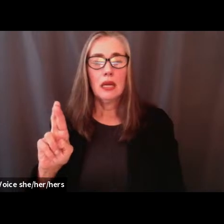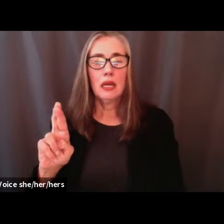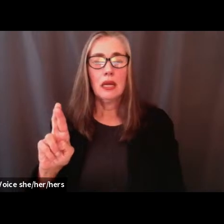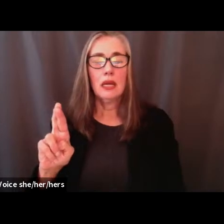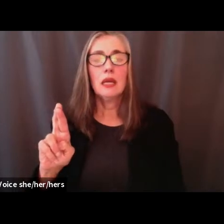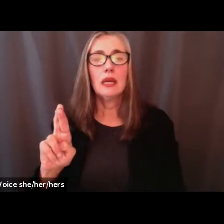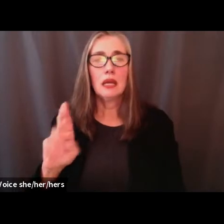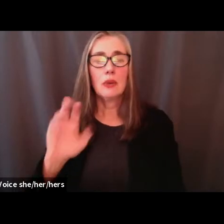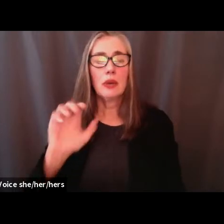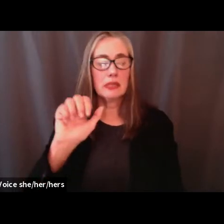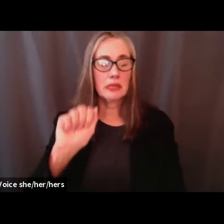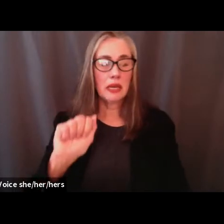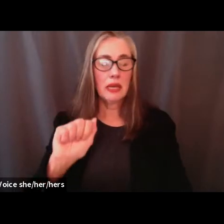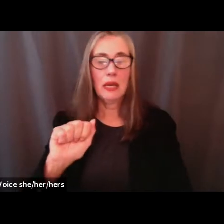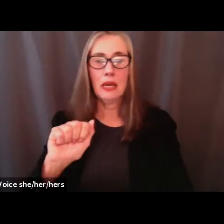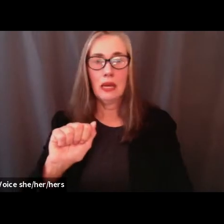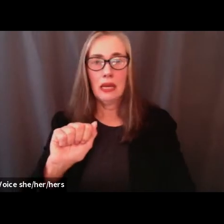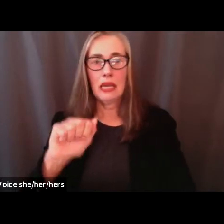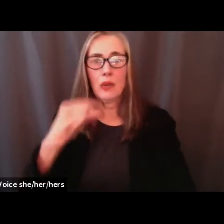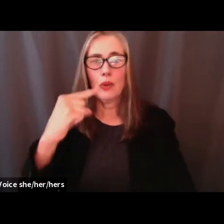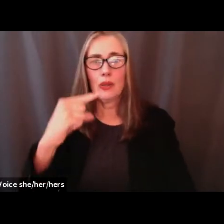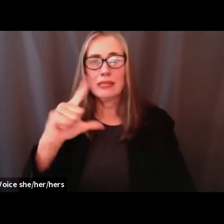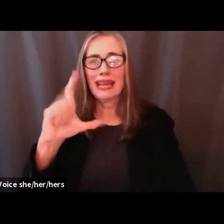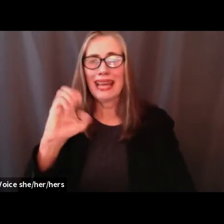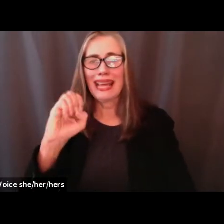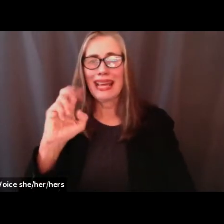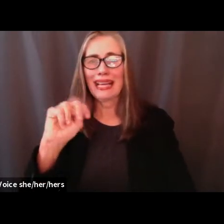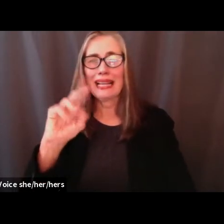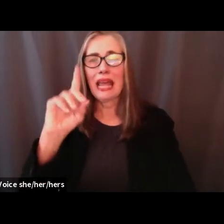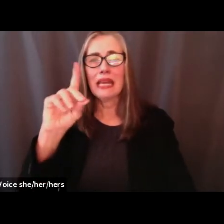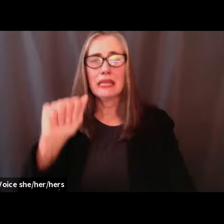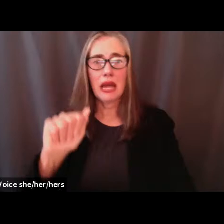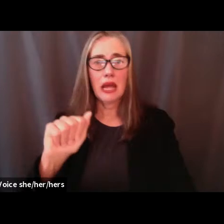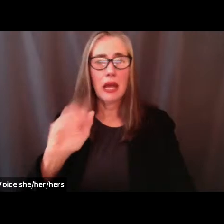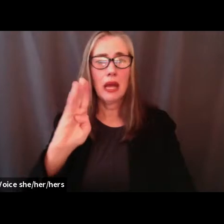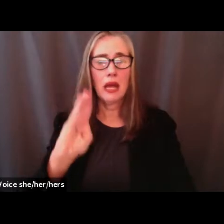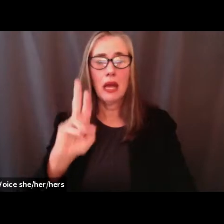No, I'm sorry. It was Glenda Barrios. Glenda Barrios. Okay.